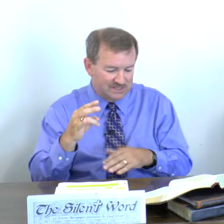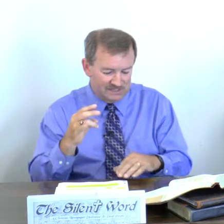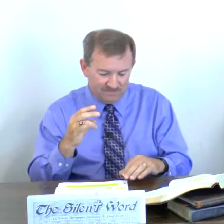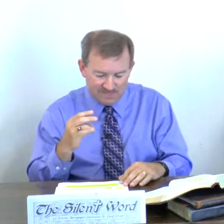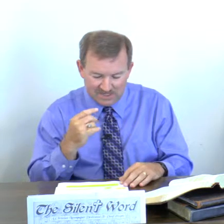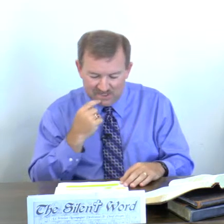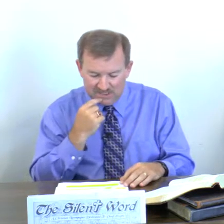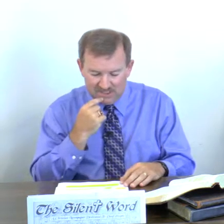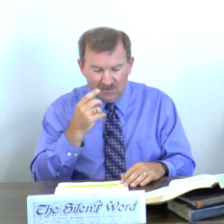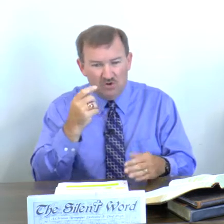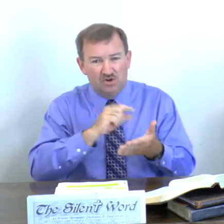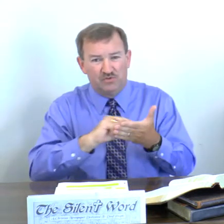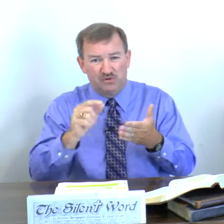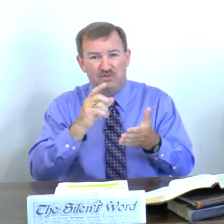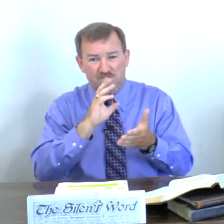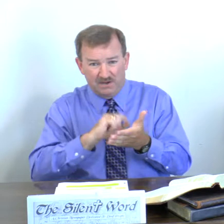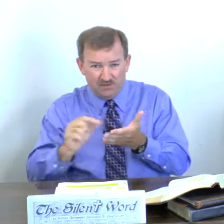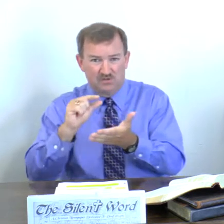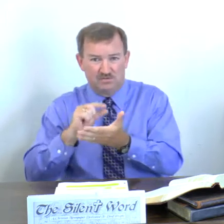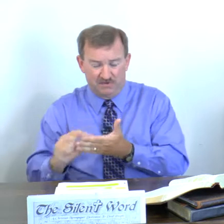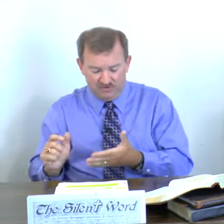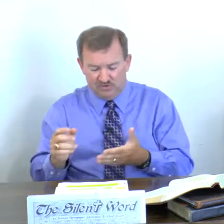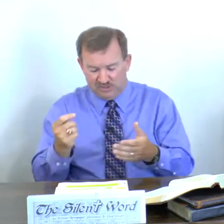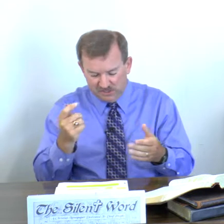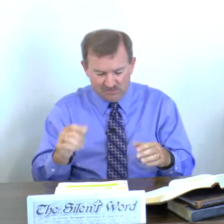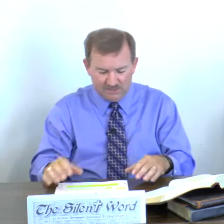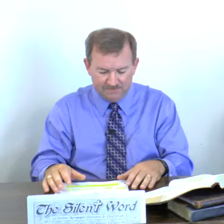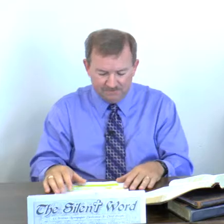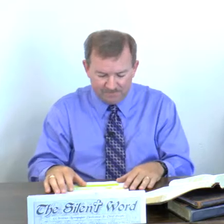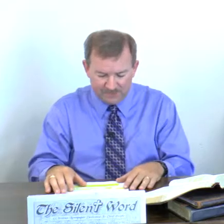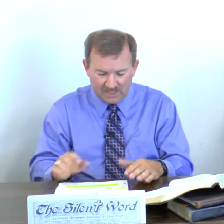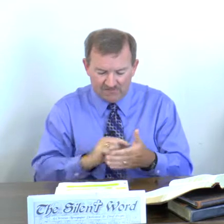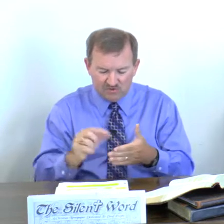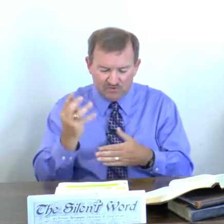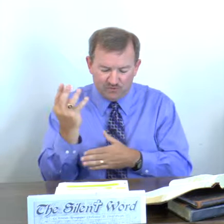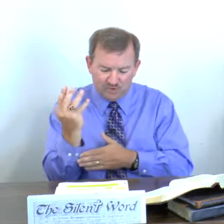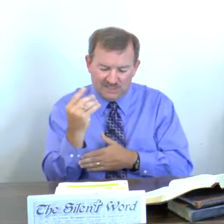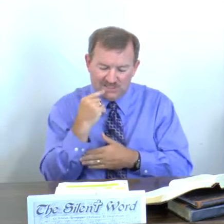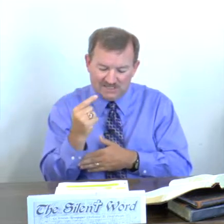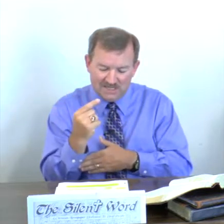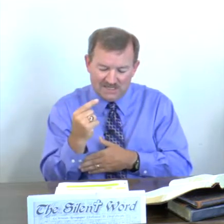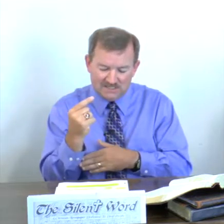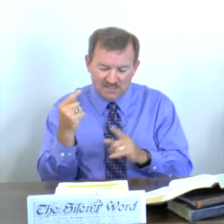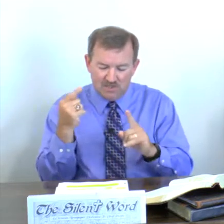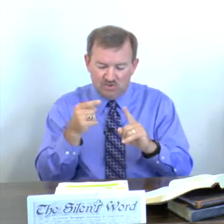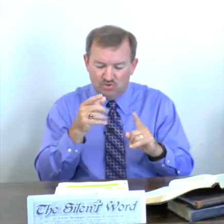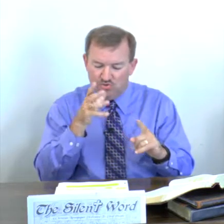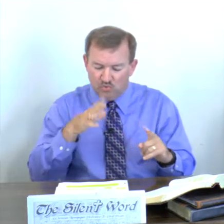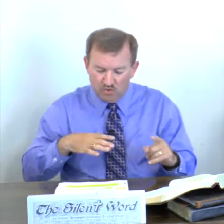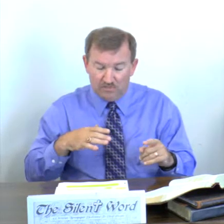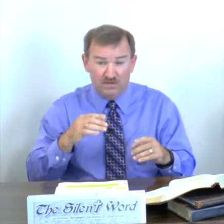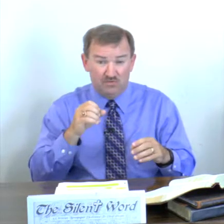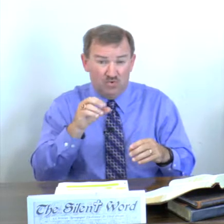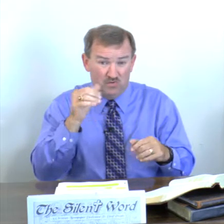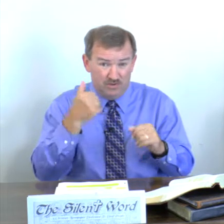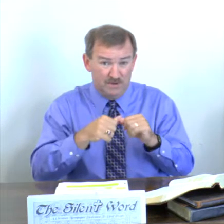17. And we'll go verse by verse by verse a little bit. In verse 14, it says, to the woman, or remember,